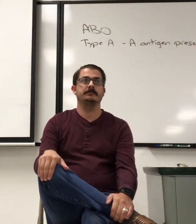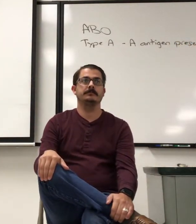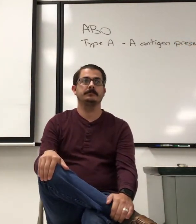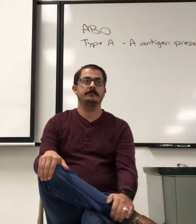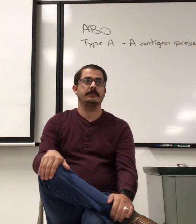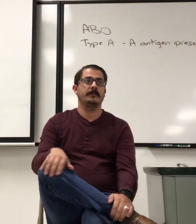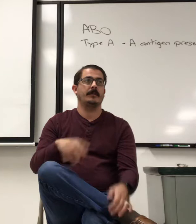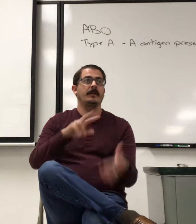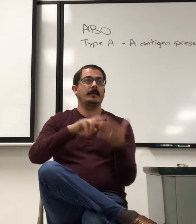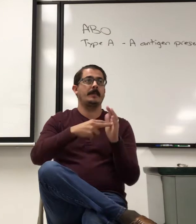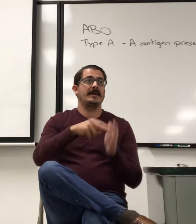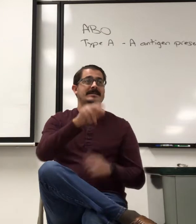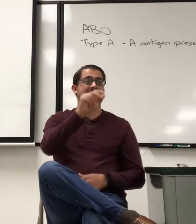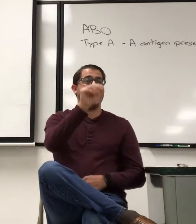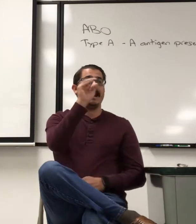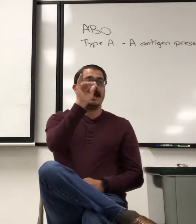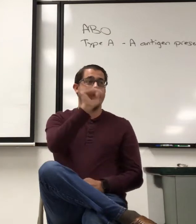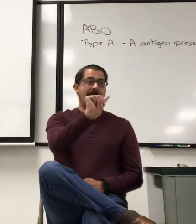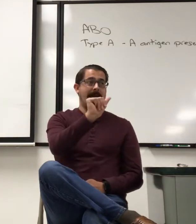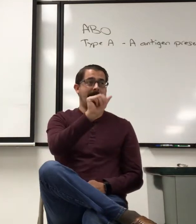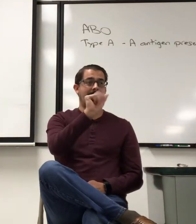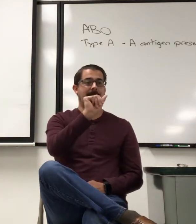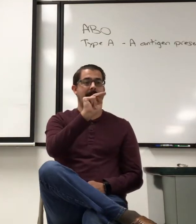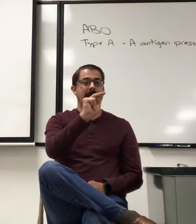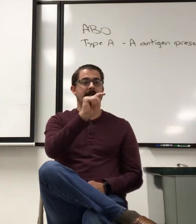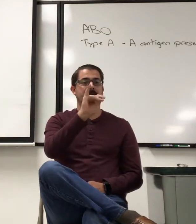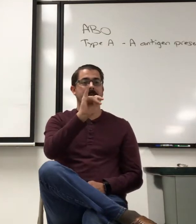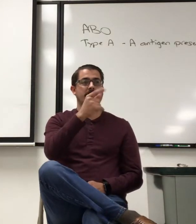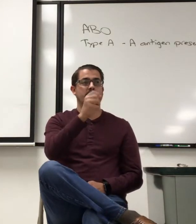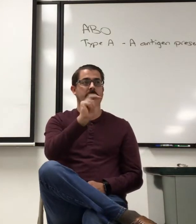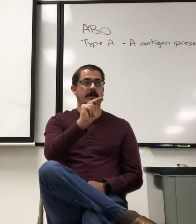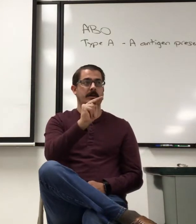The A antigen is present. So